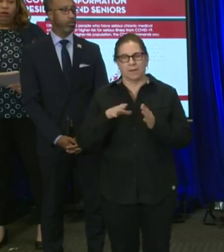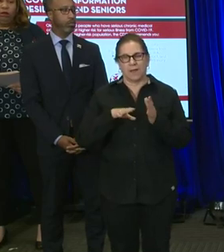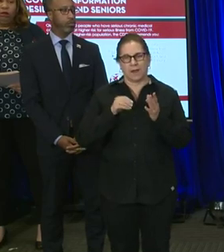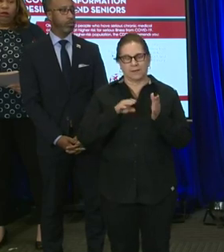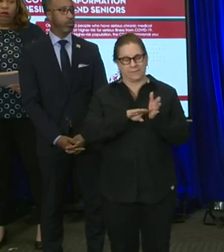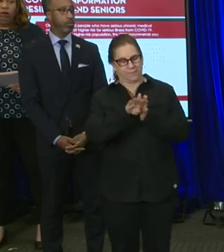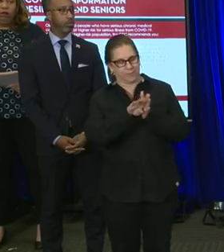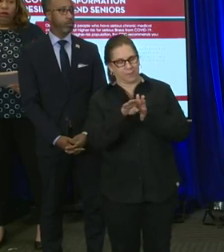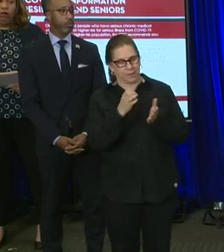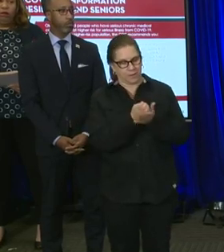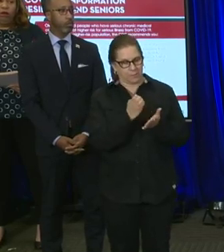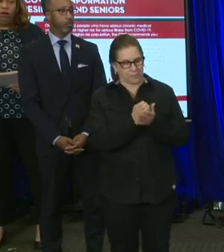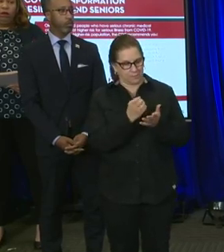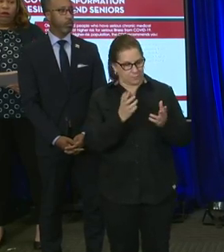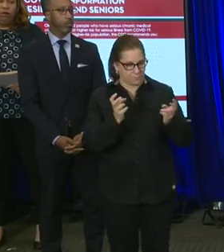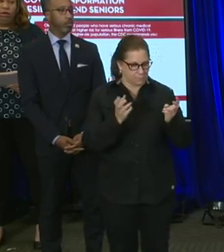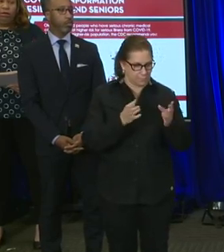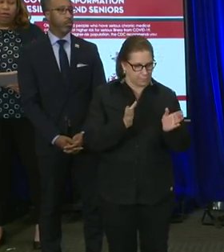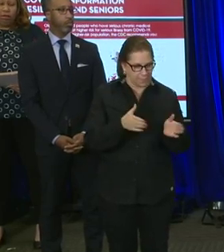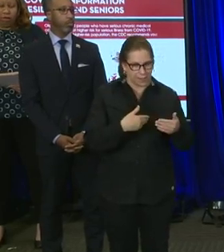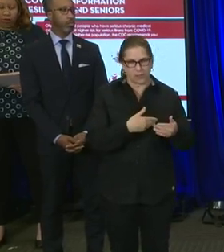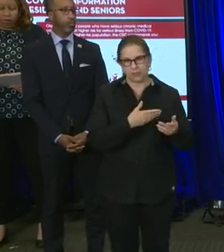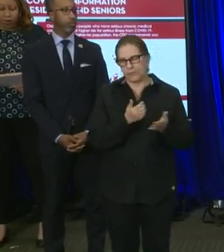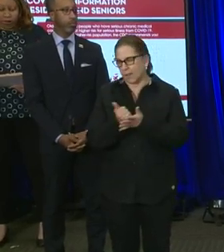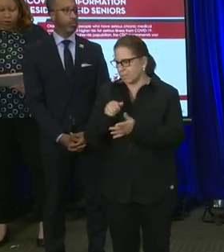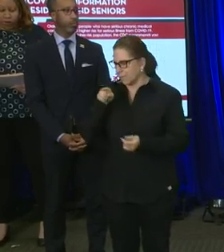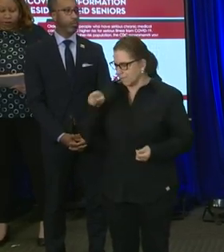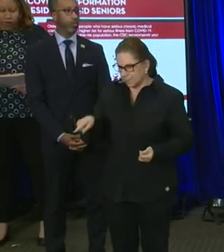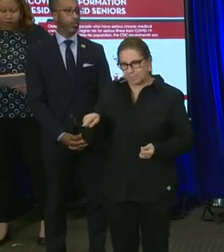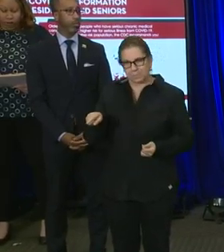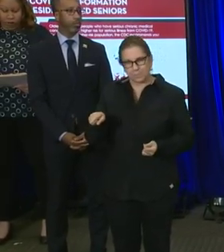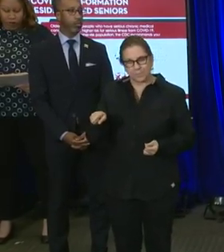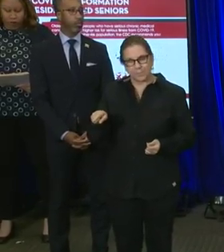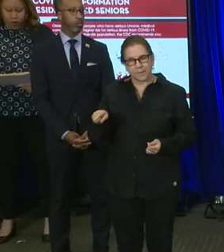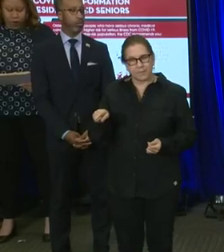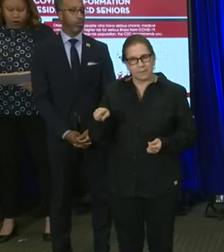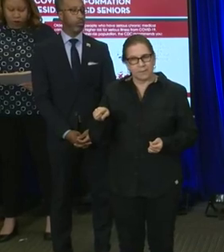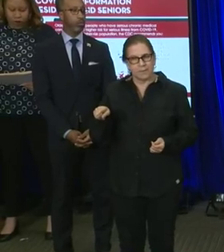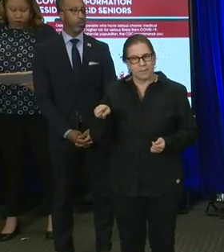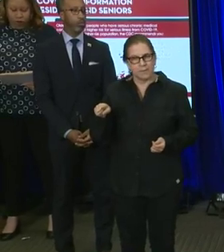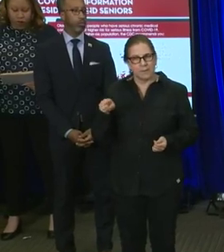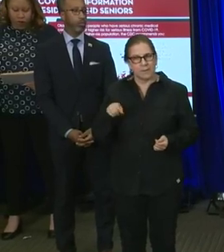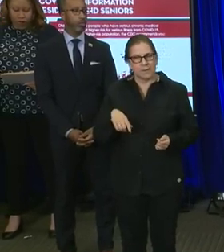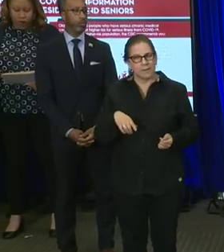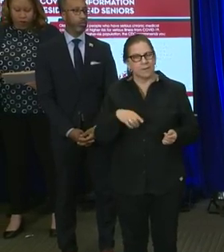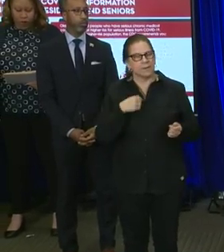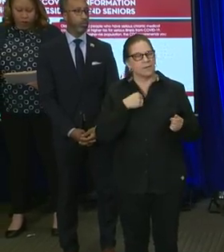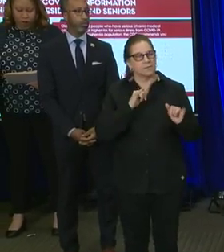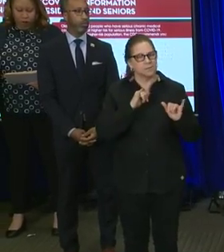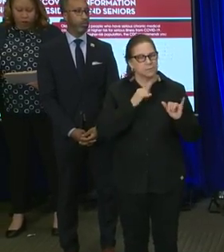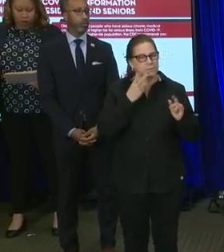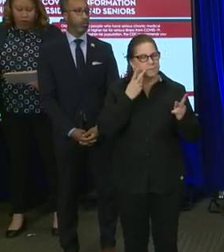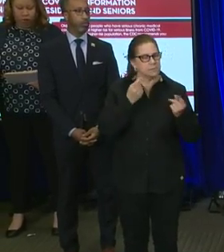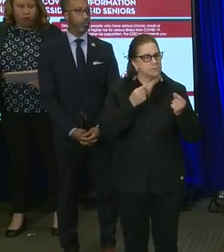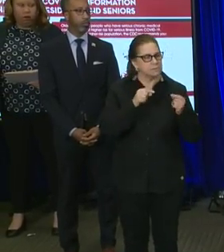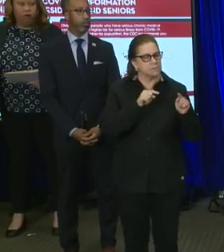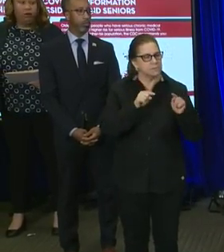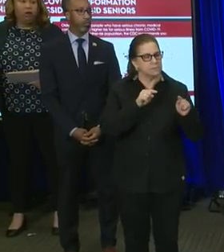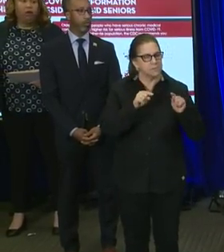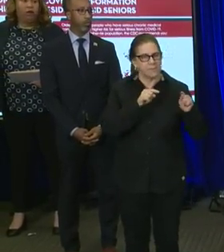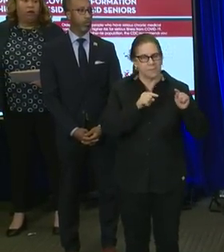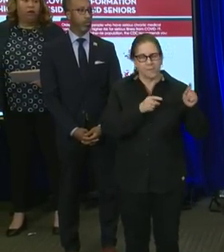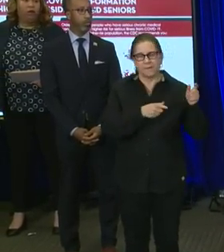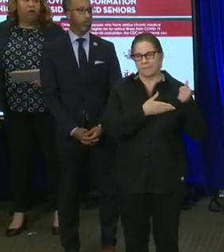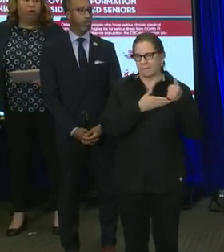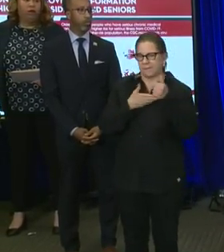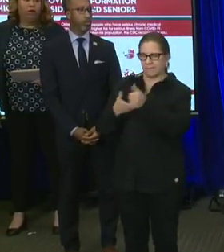sister agencies to identify programs that can help people at this time of need. Sister agencies including the